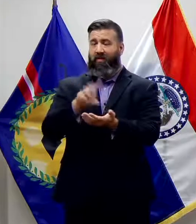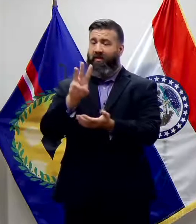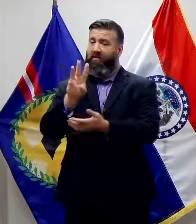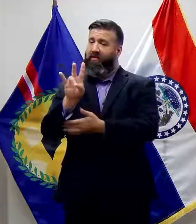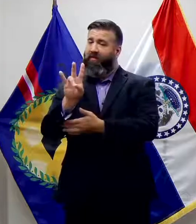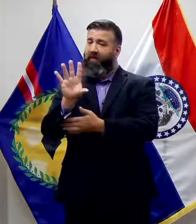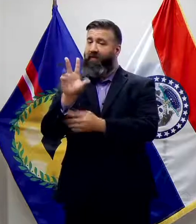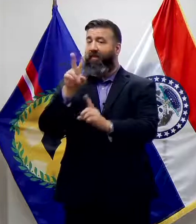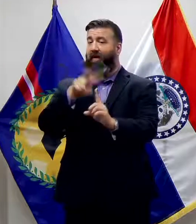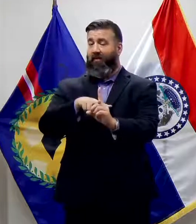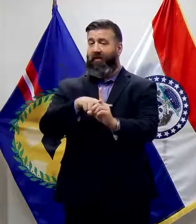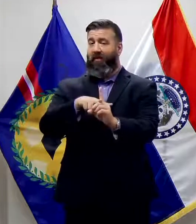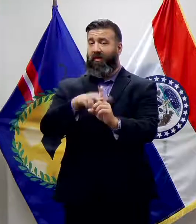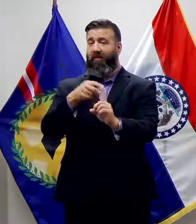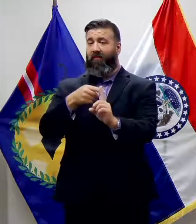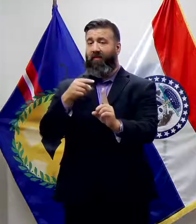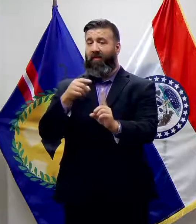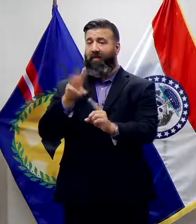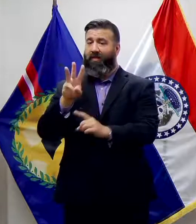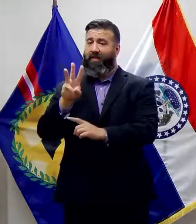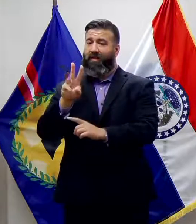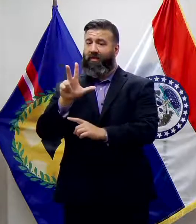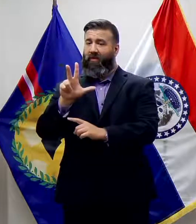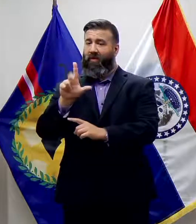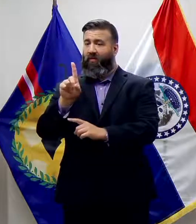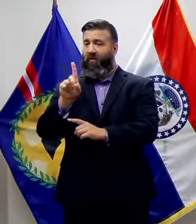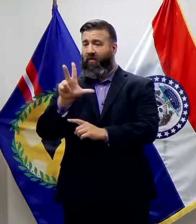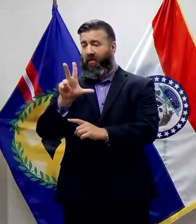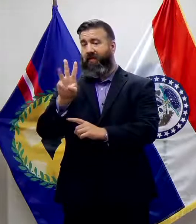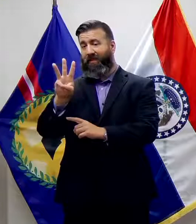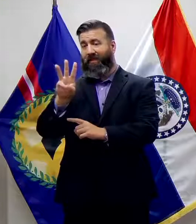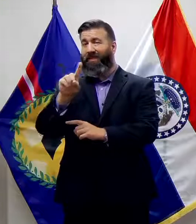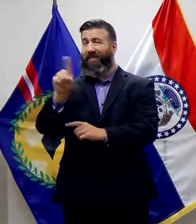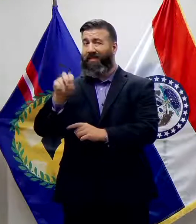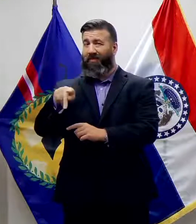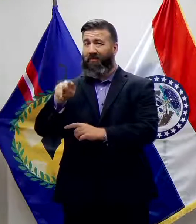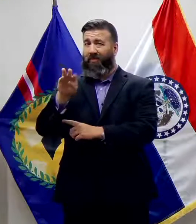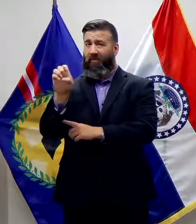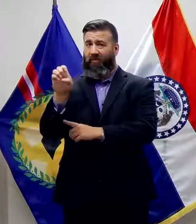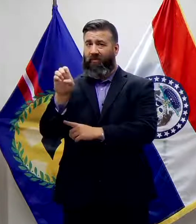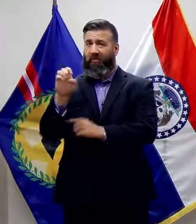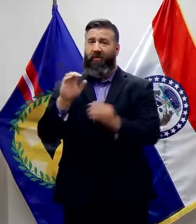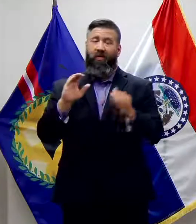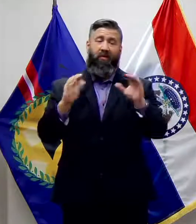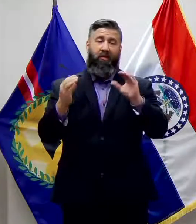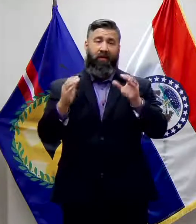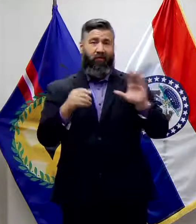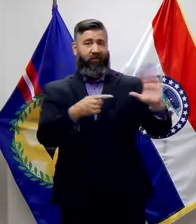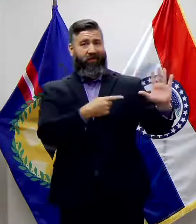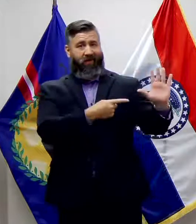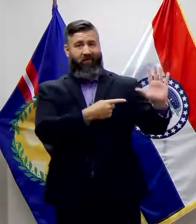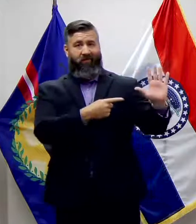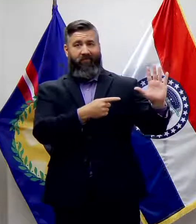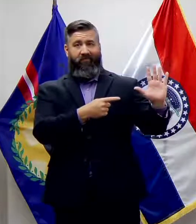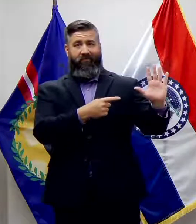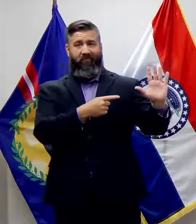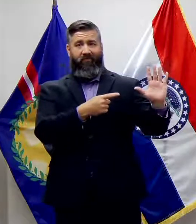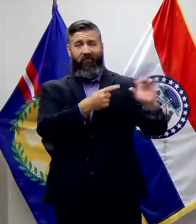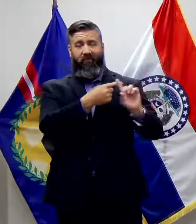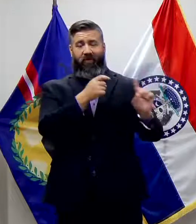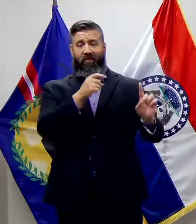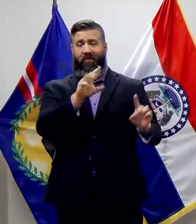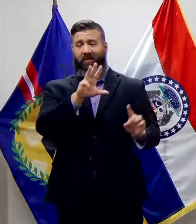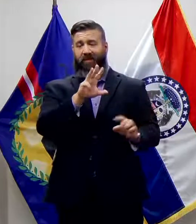1,675 applications from the 63136 zip code in North County compared to 5 applications from